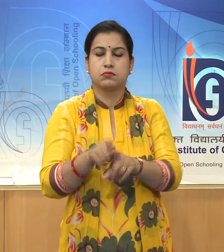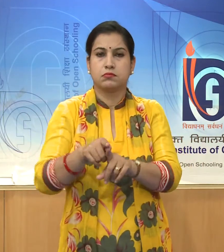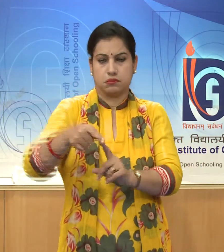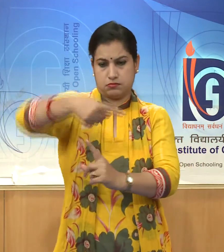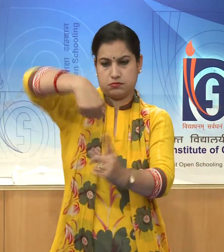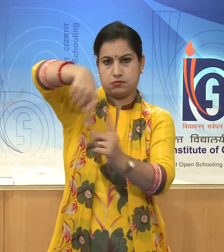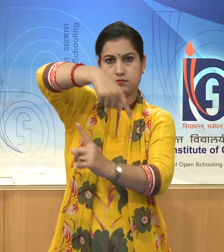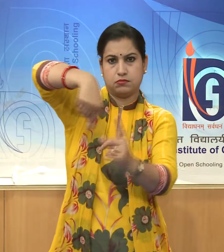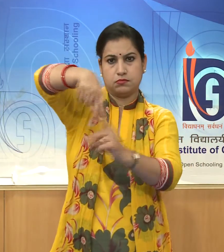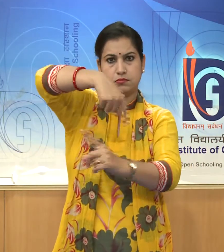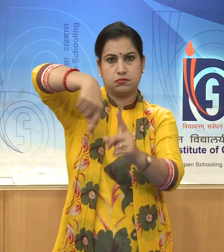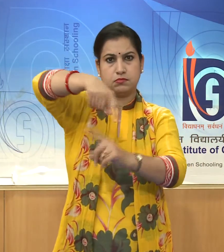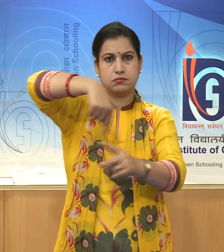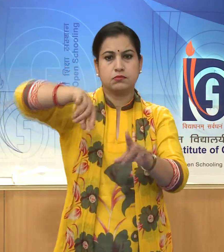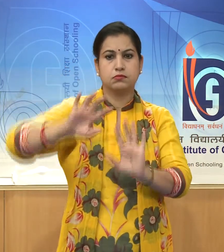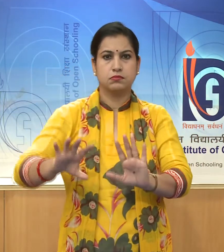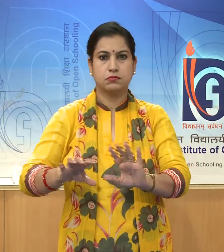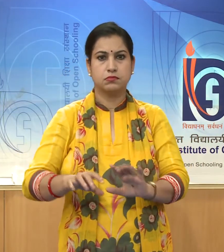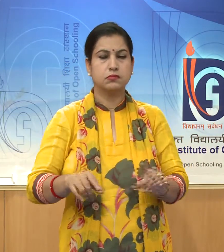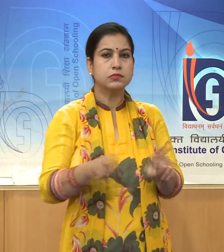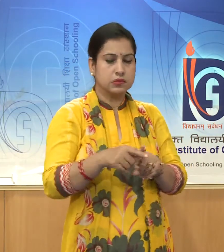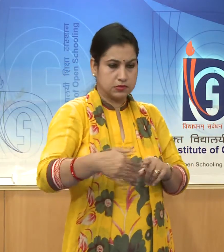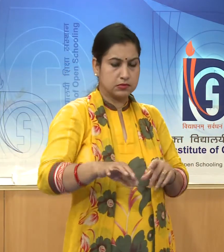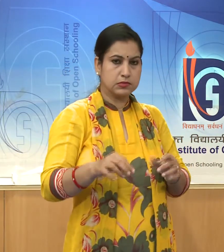revolving around the stage.